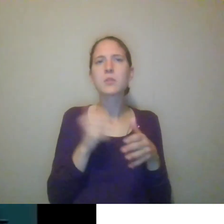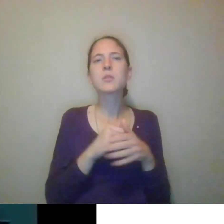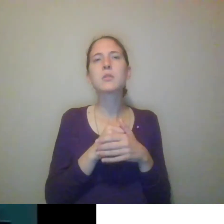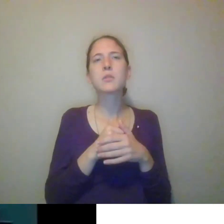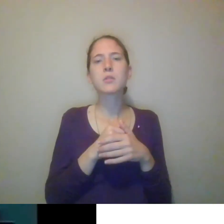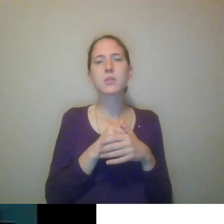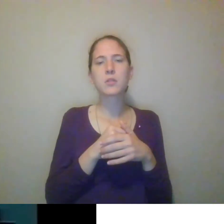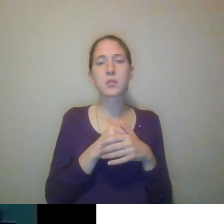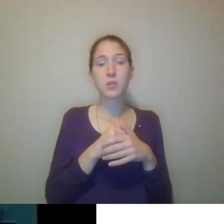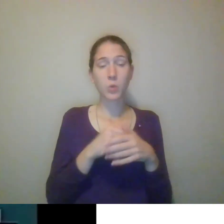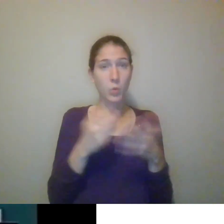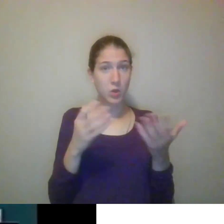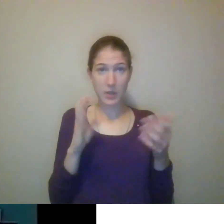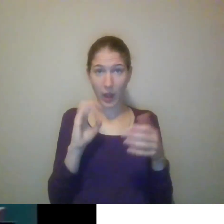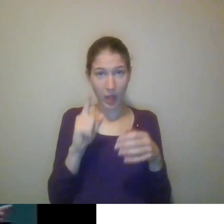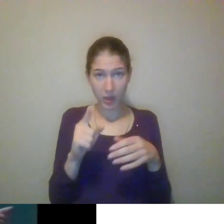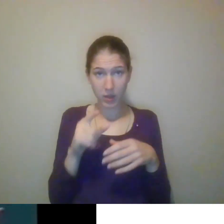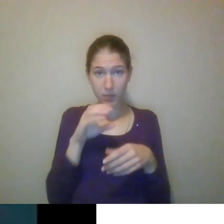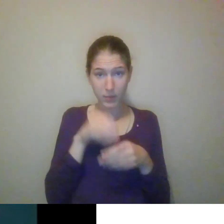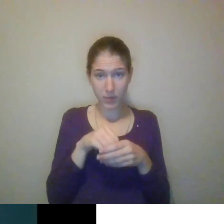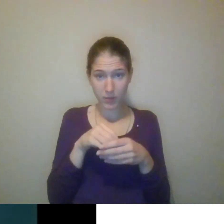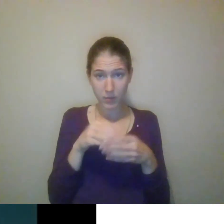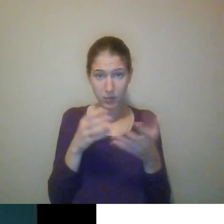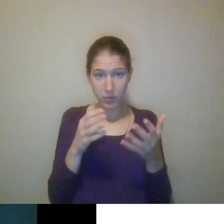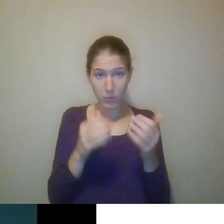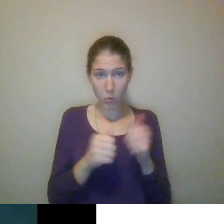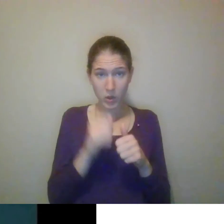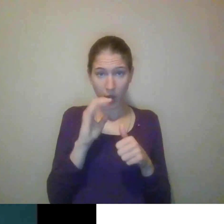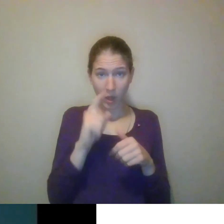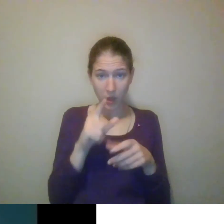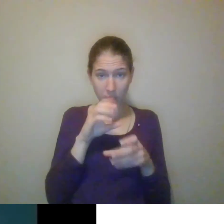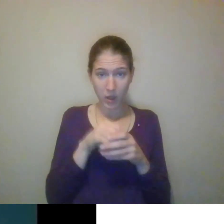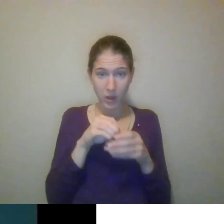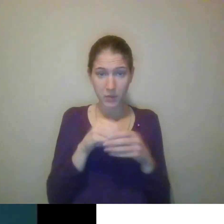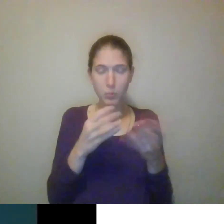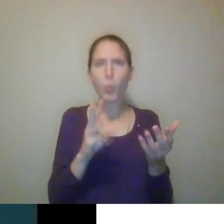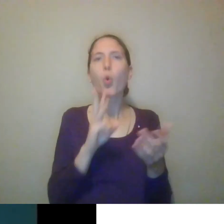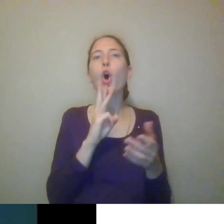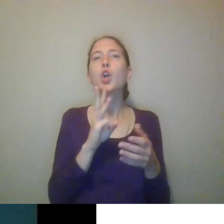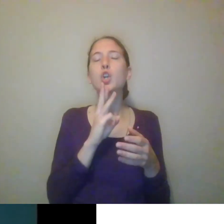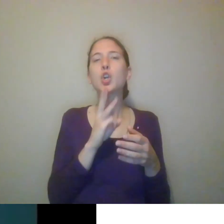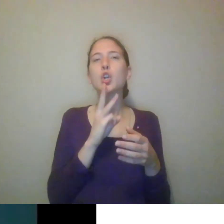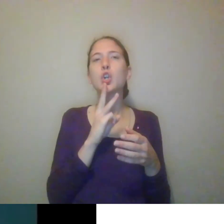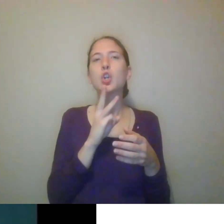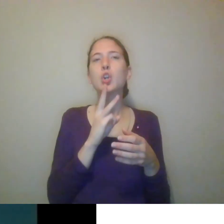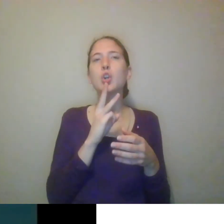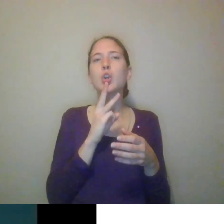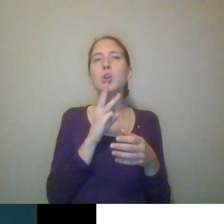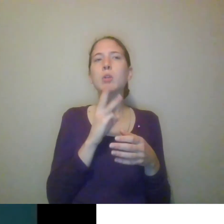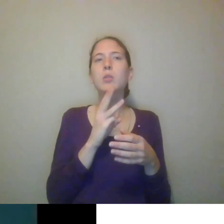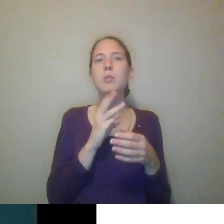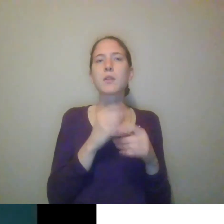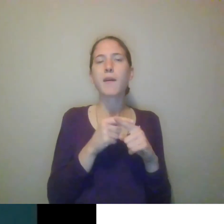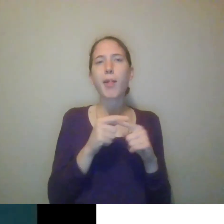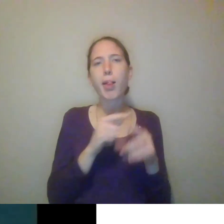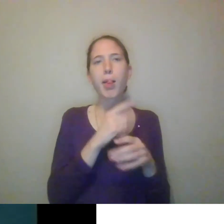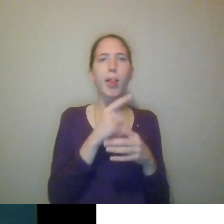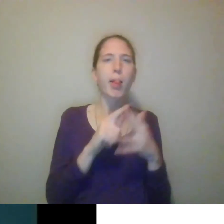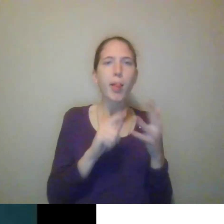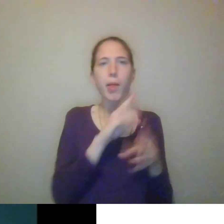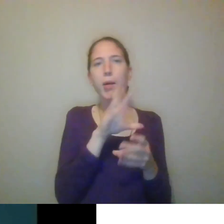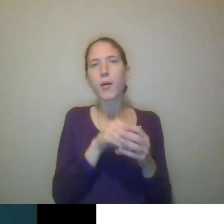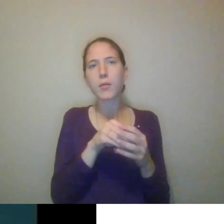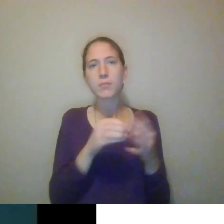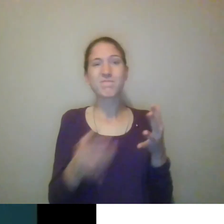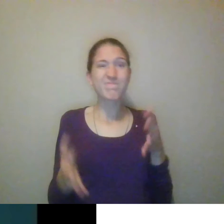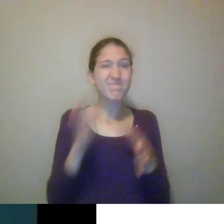Where? I heard someone say it. Water. Now, let me ask you. Listen up, please. What would happen